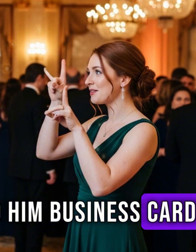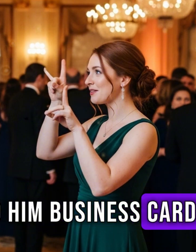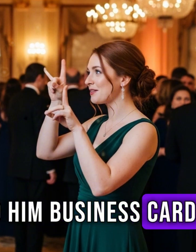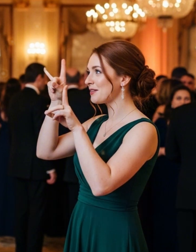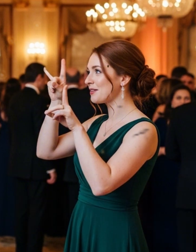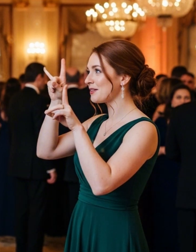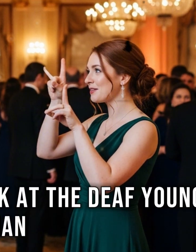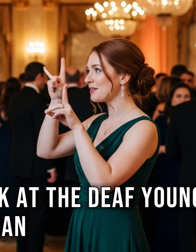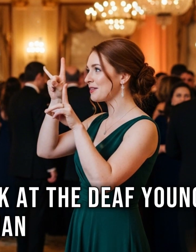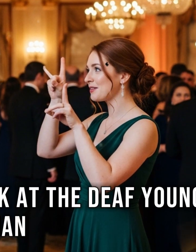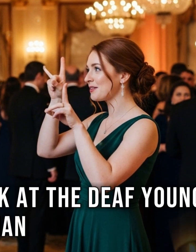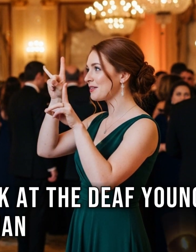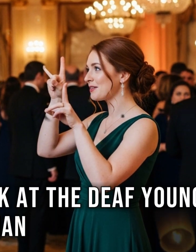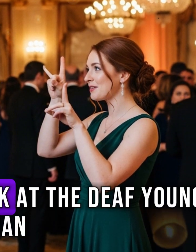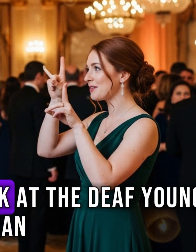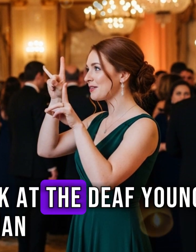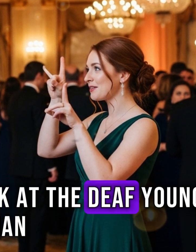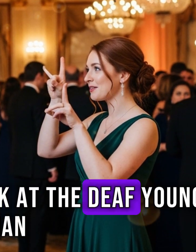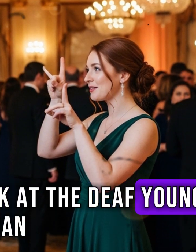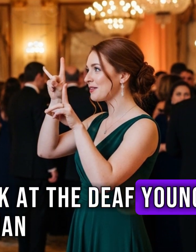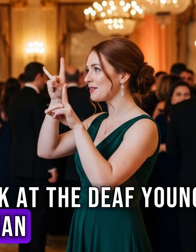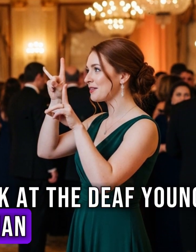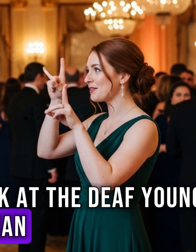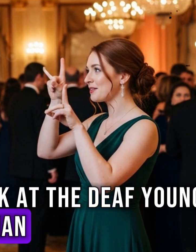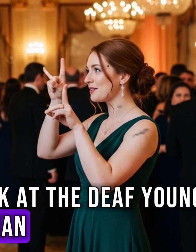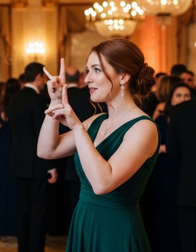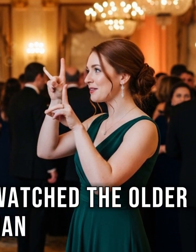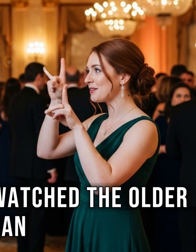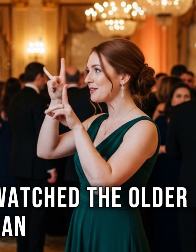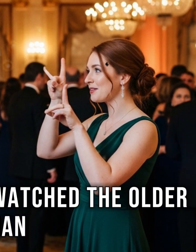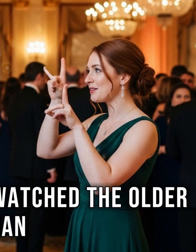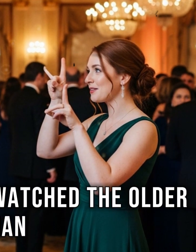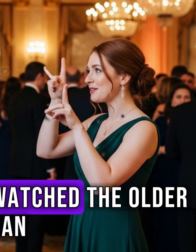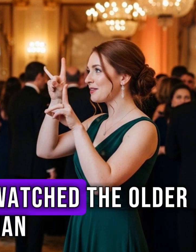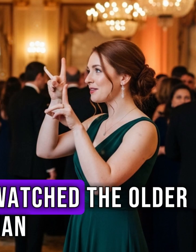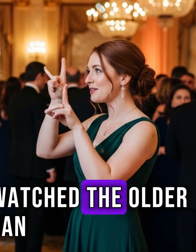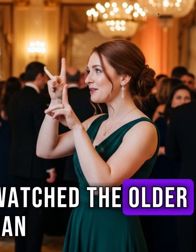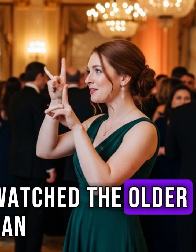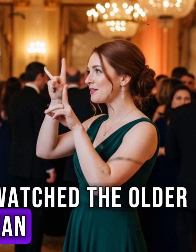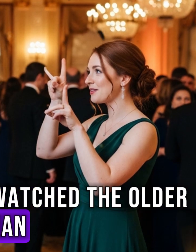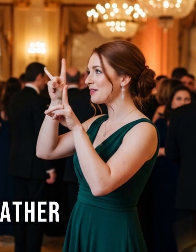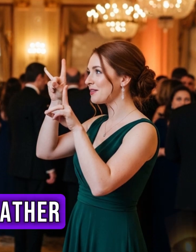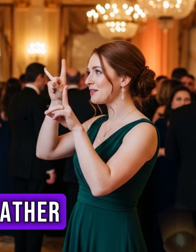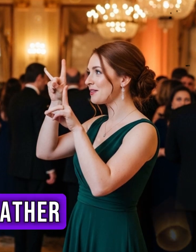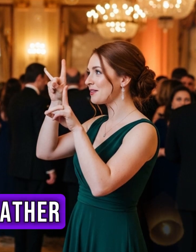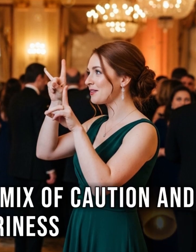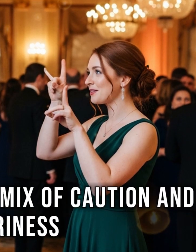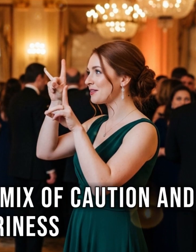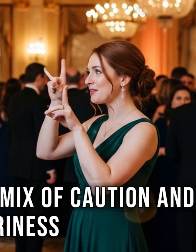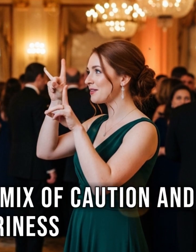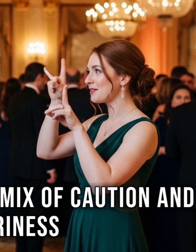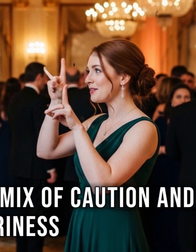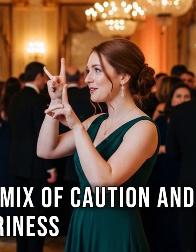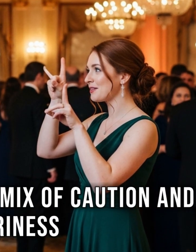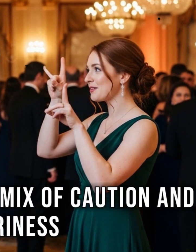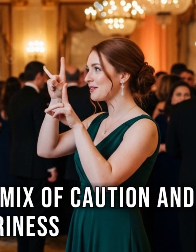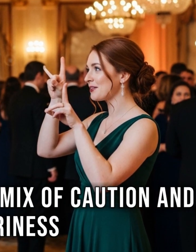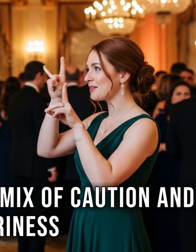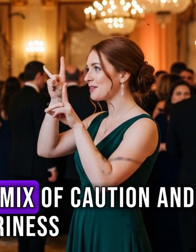cards. Elara glanced back at the deaf young man, noticing how he watched the older man, his father, no doubt. It was a mix